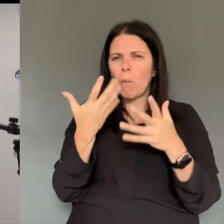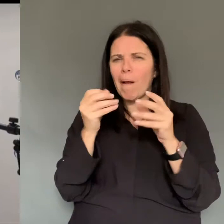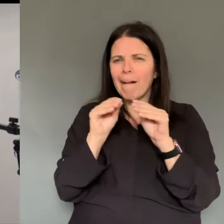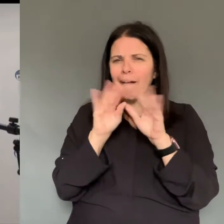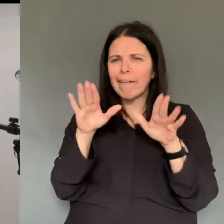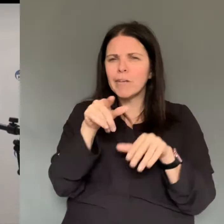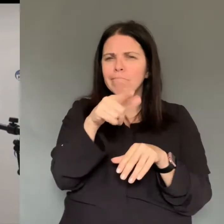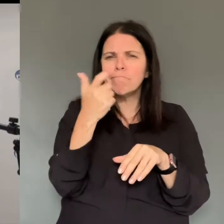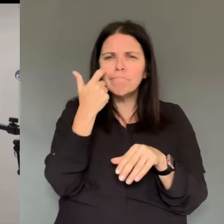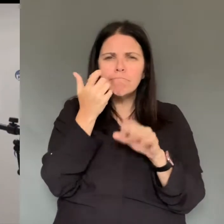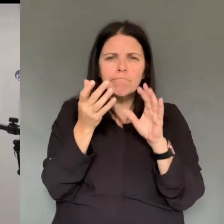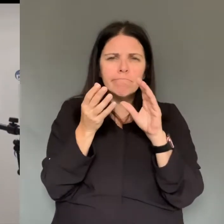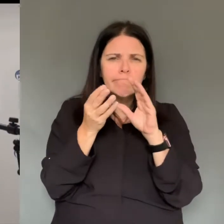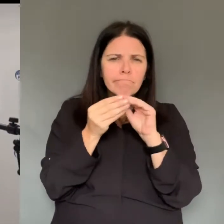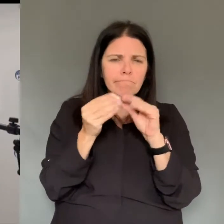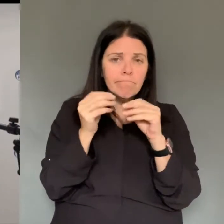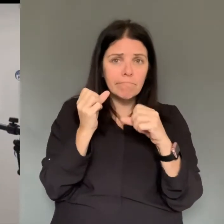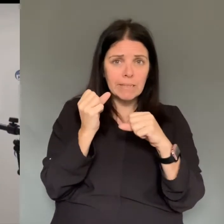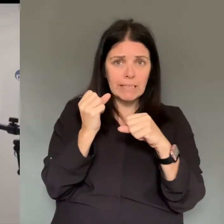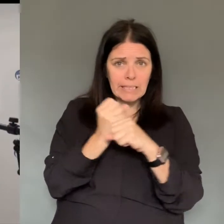epi summary for today.